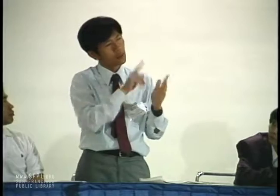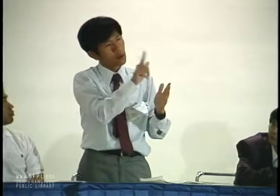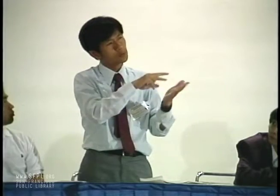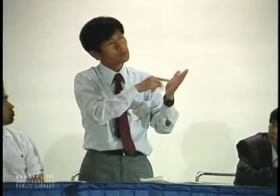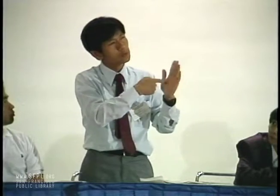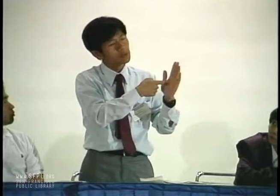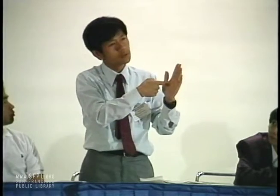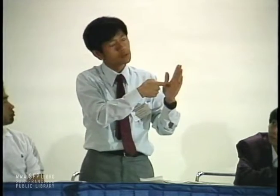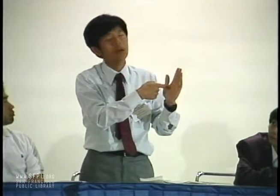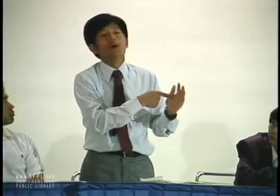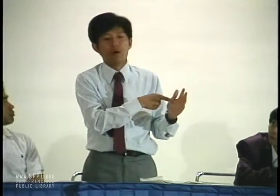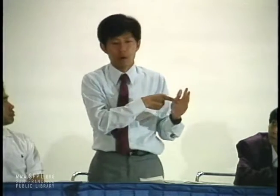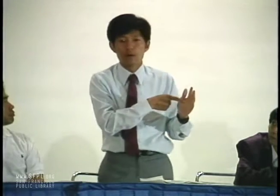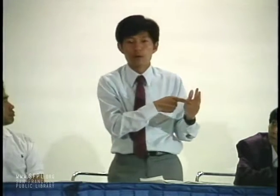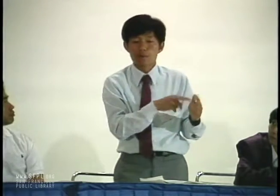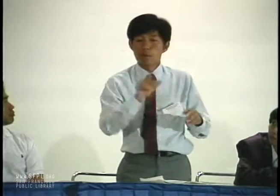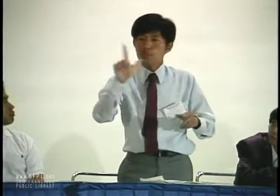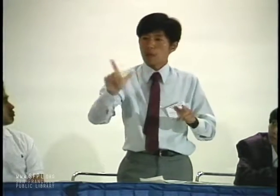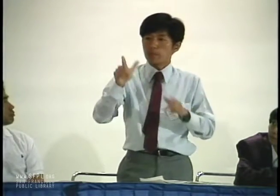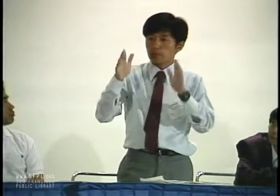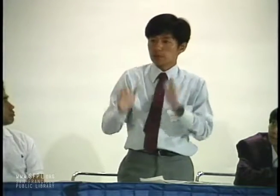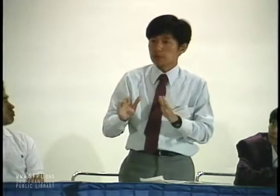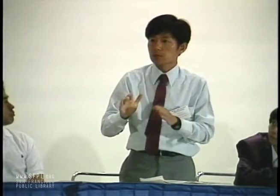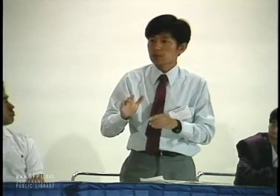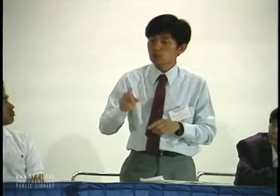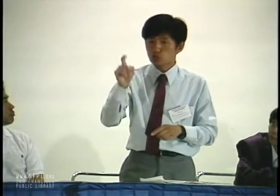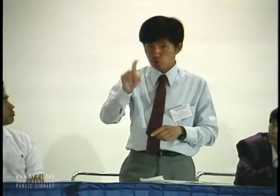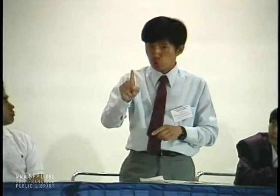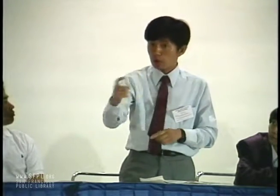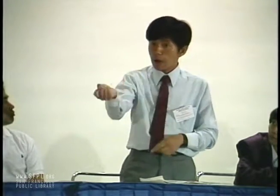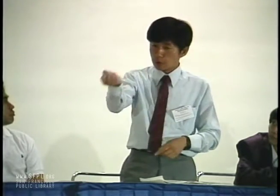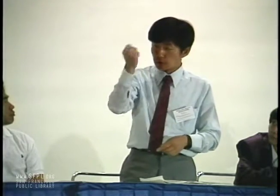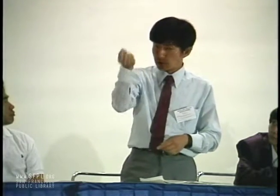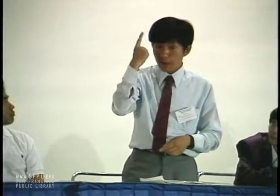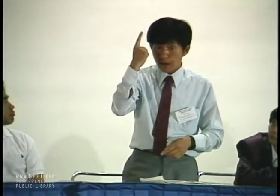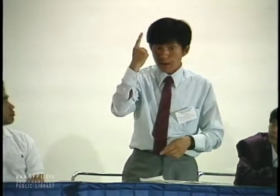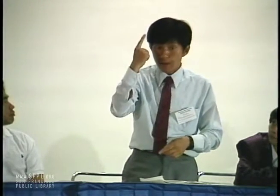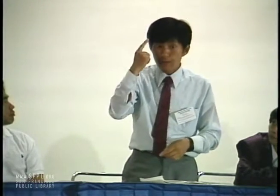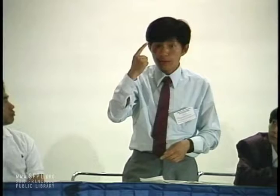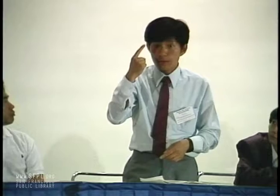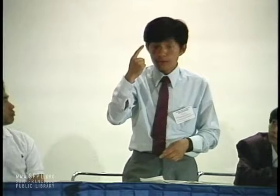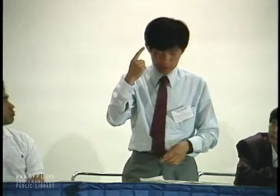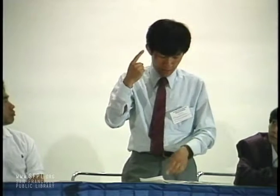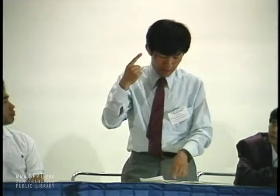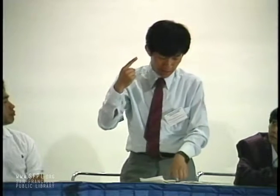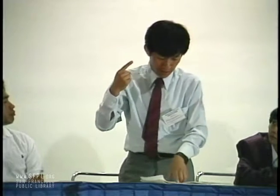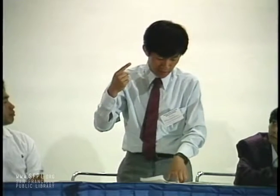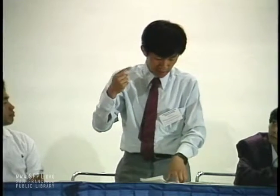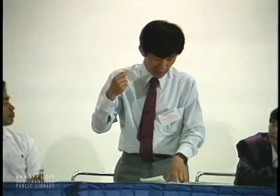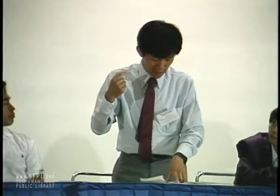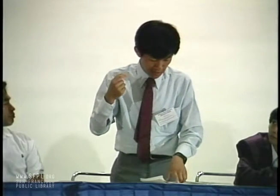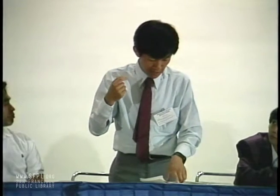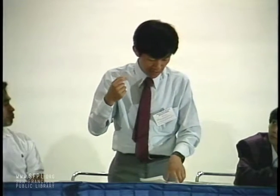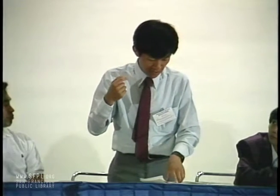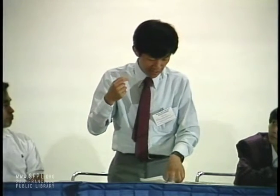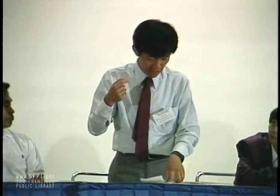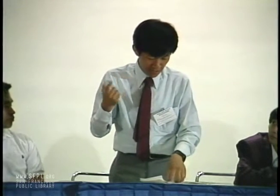I asked myself, what does the library mean to me? What is the purpose of a library? And is it important that librarians need to understand these